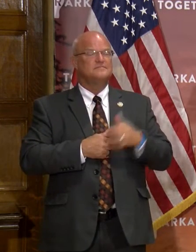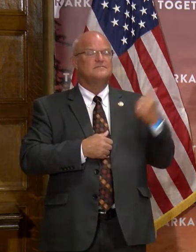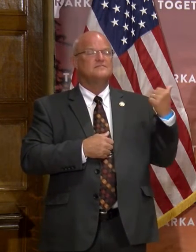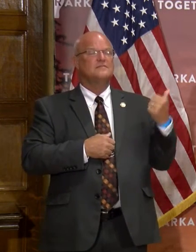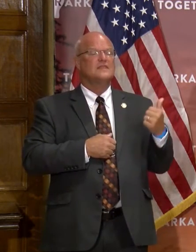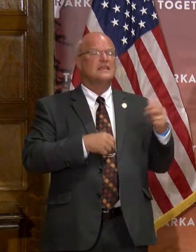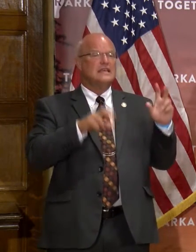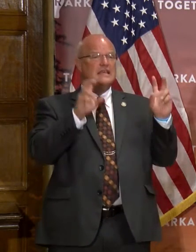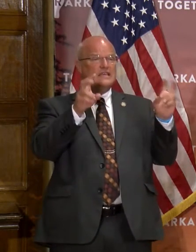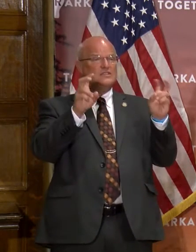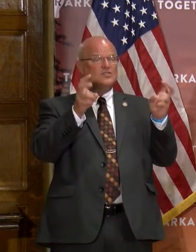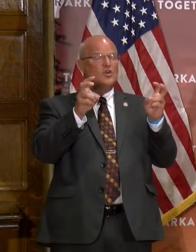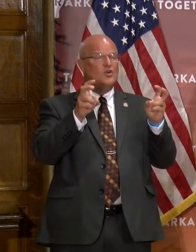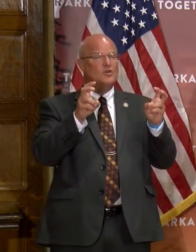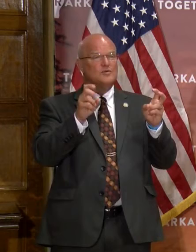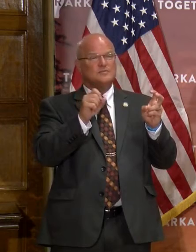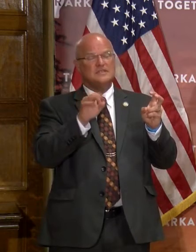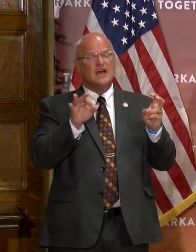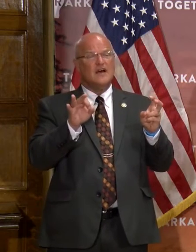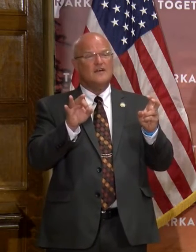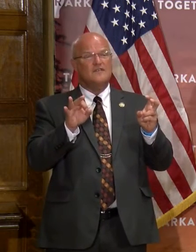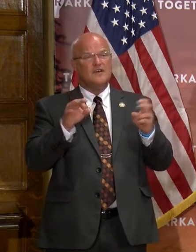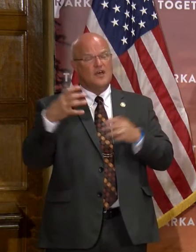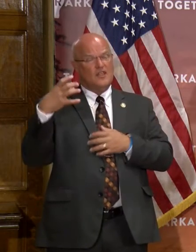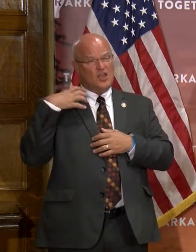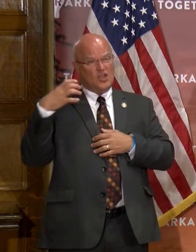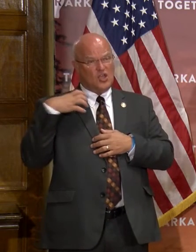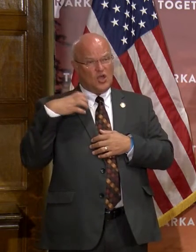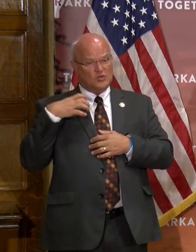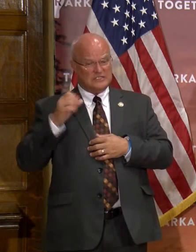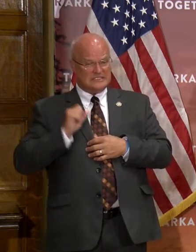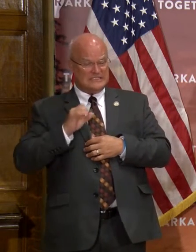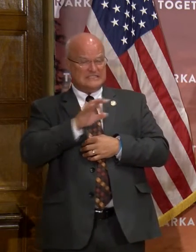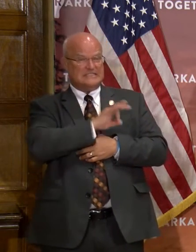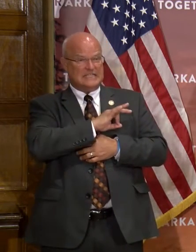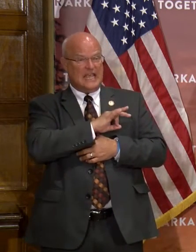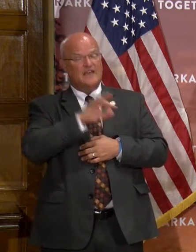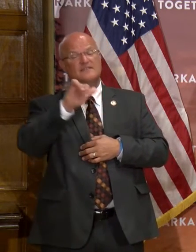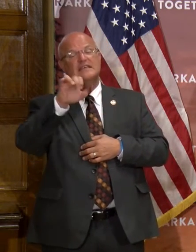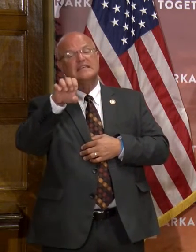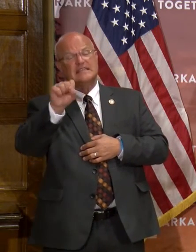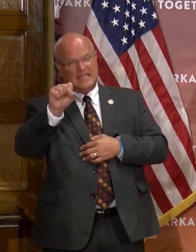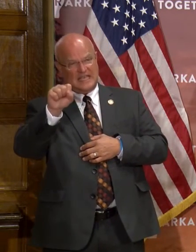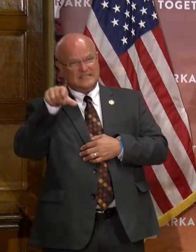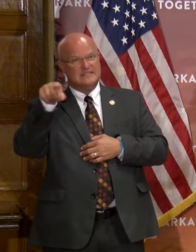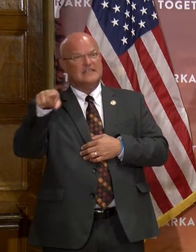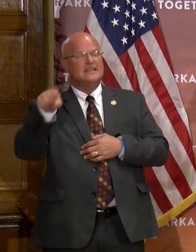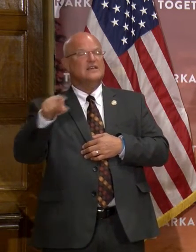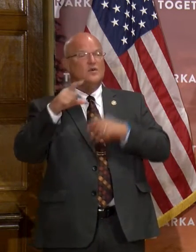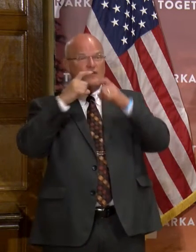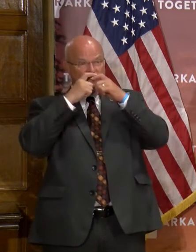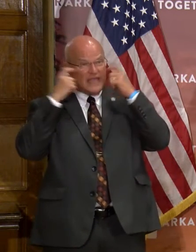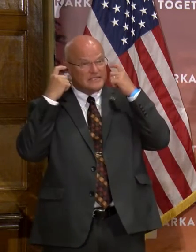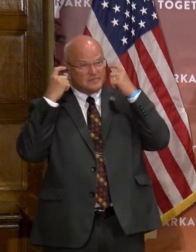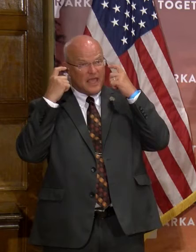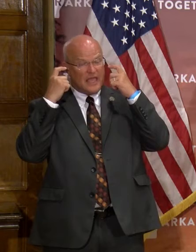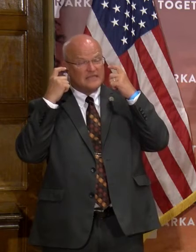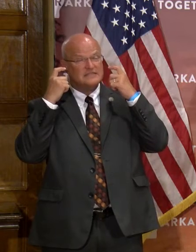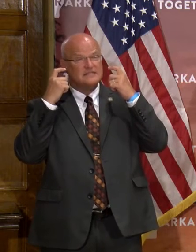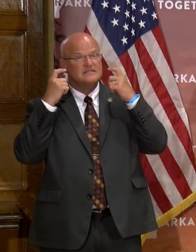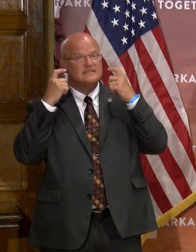In terms of the coaches and staff, yes, they have to wear a face